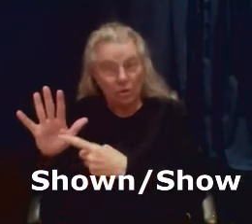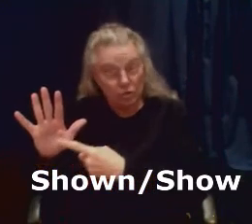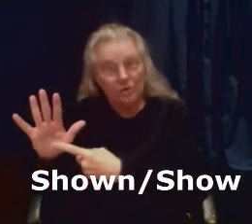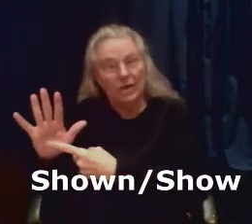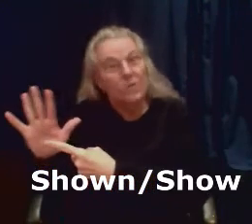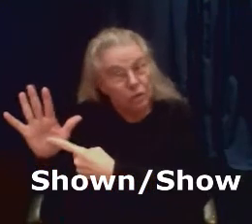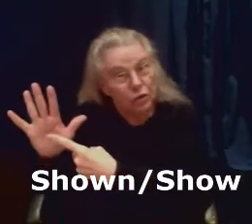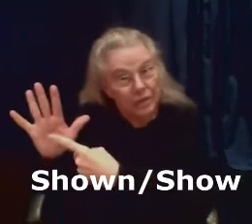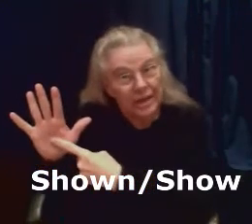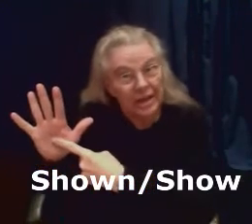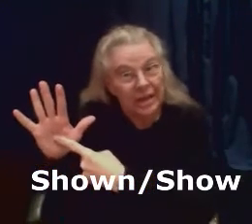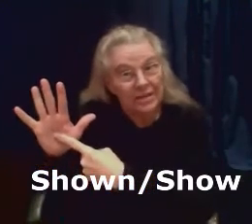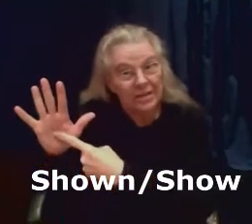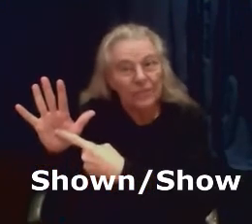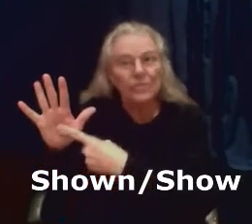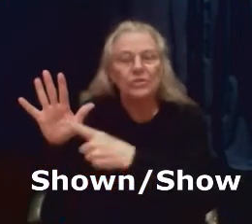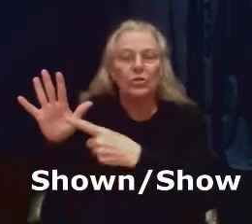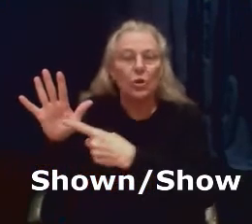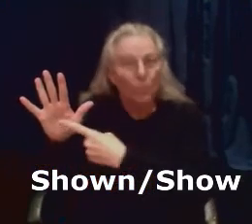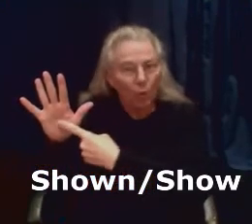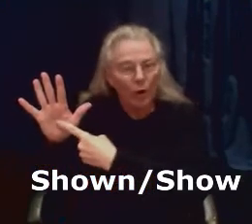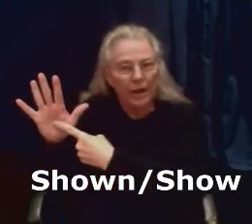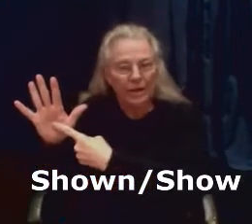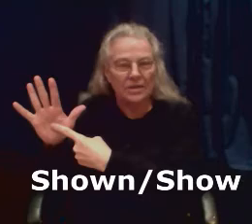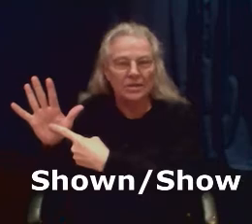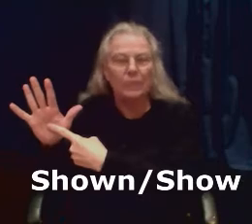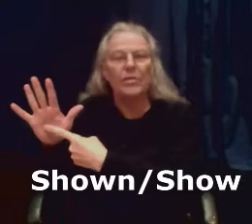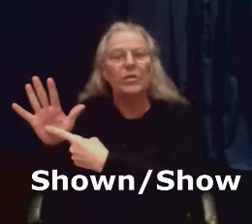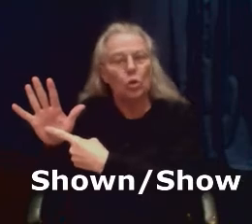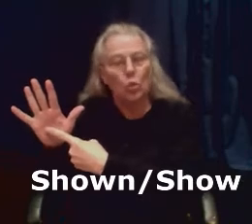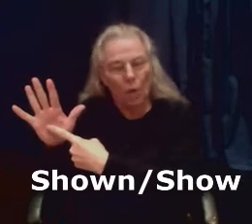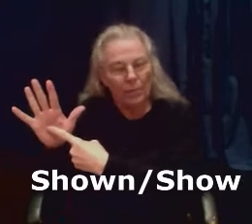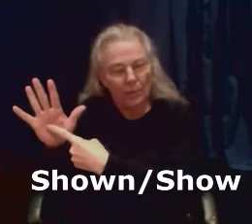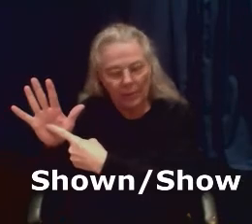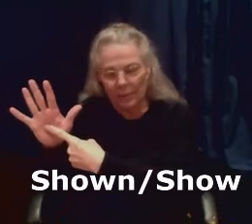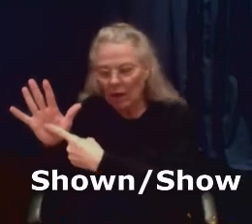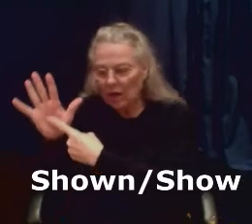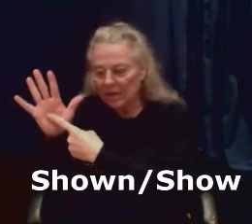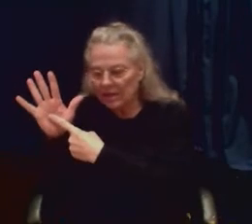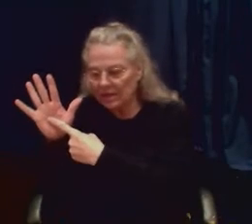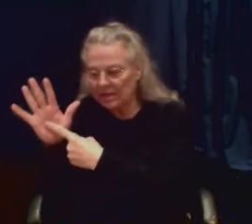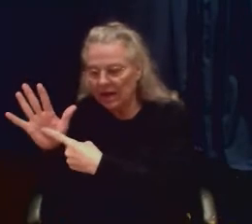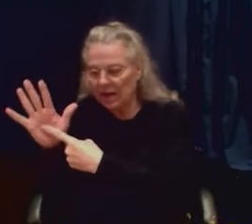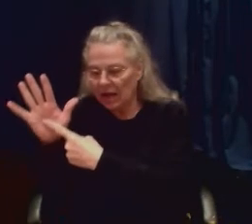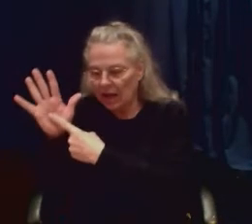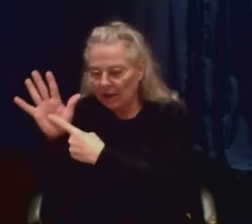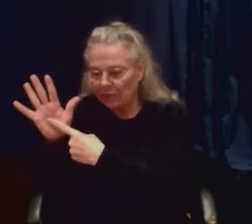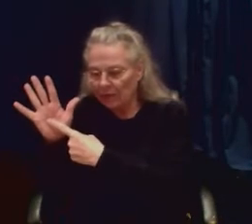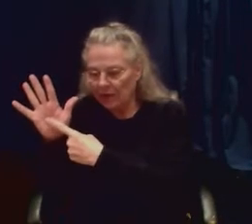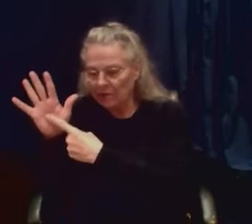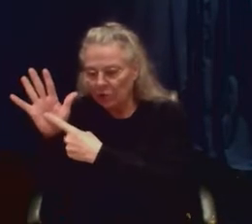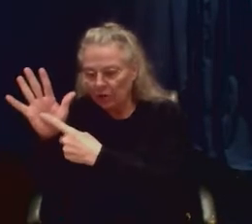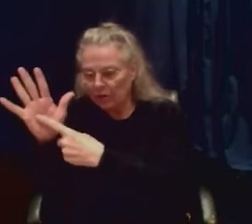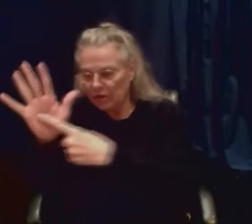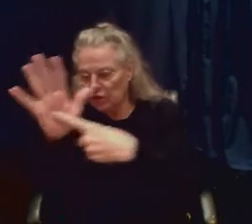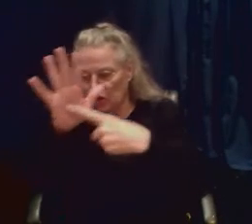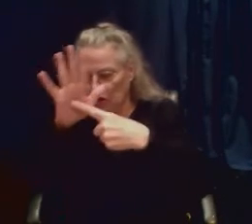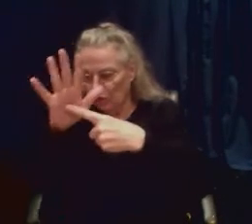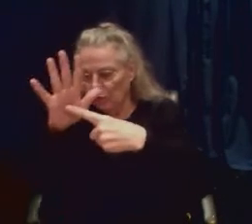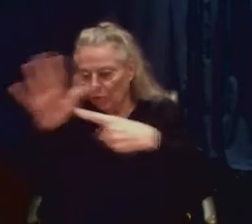do you see this? So you're pointing to something that you want people to see. It's going to be shown